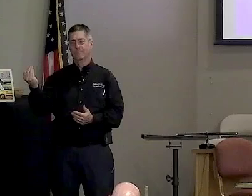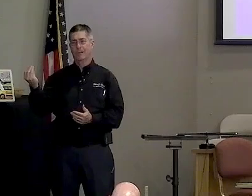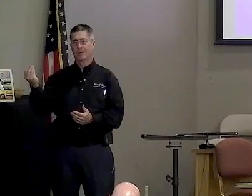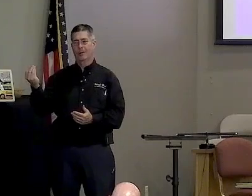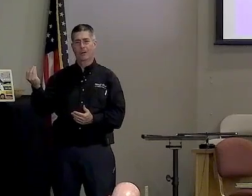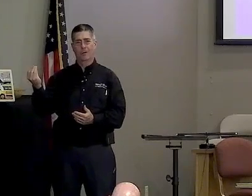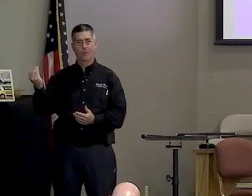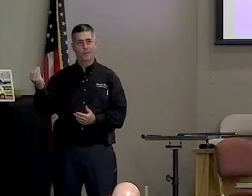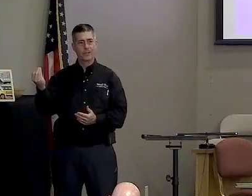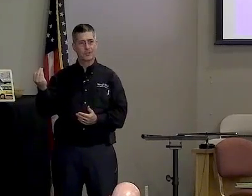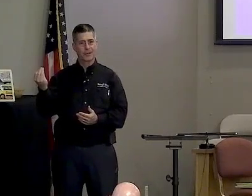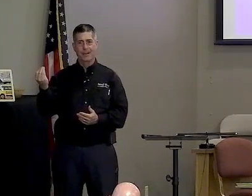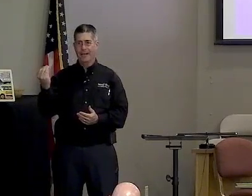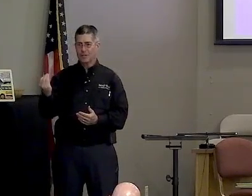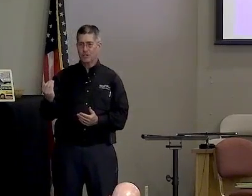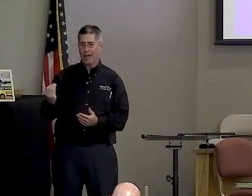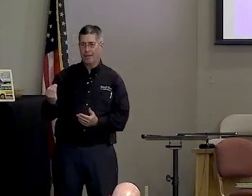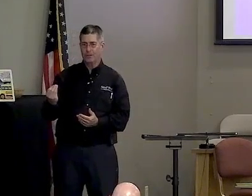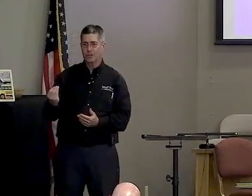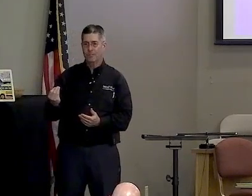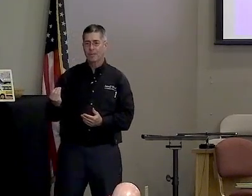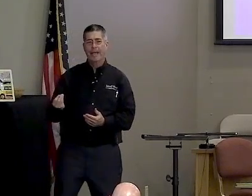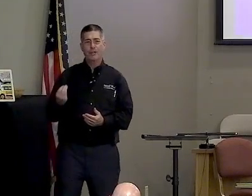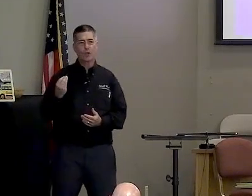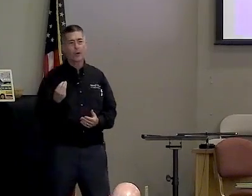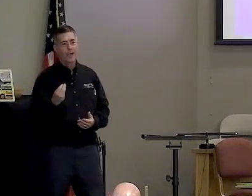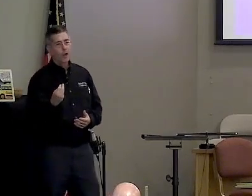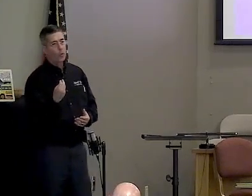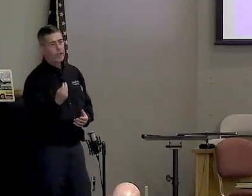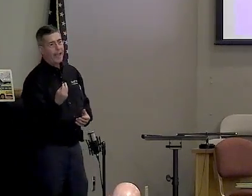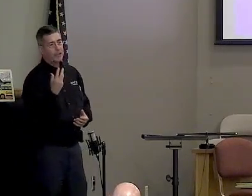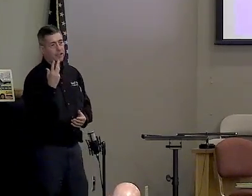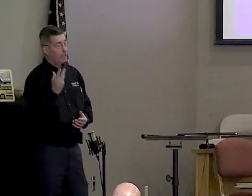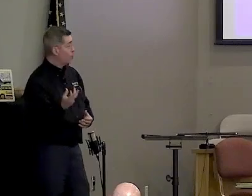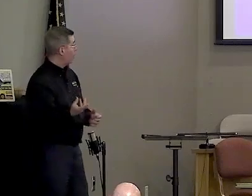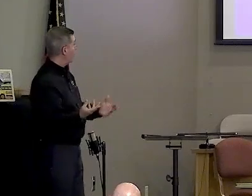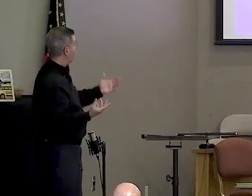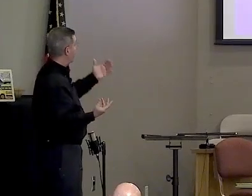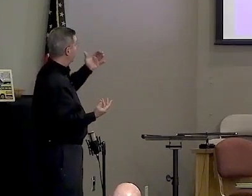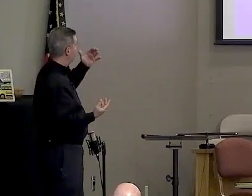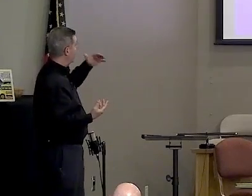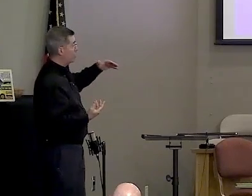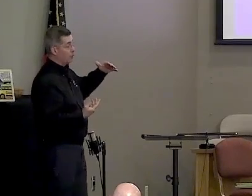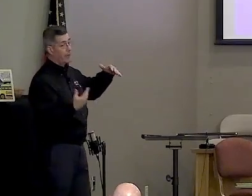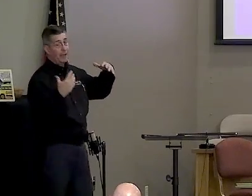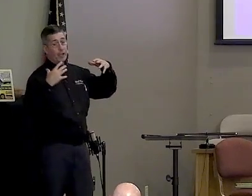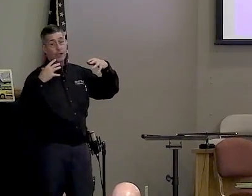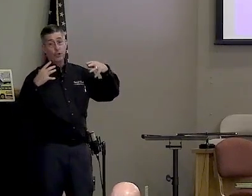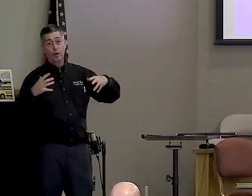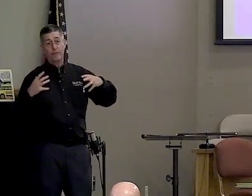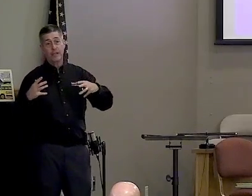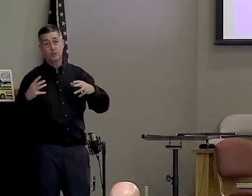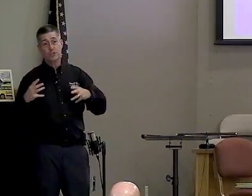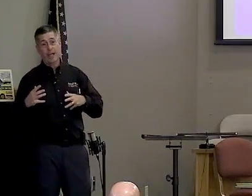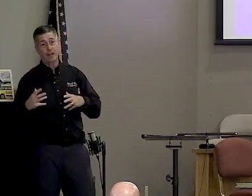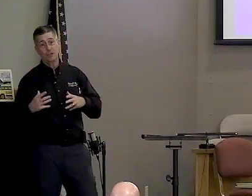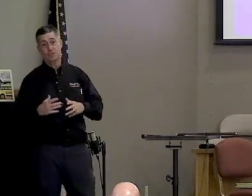Oh, that's a challenge. And so as the interpreter in the ministry, you are faced with challenges that